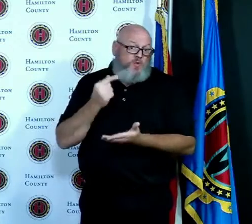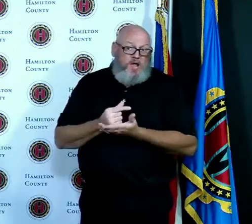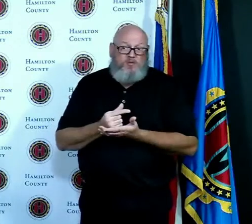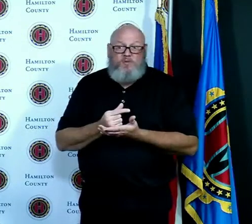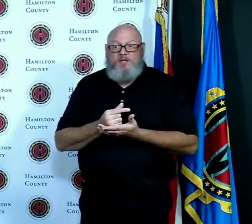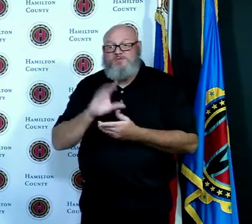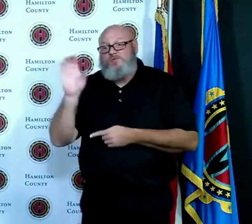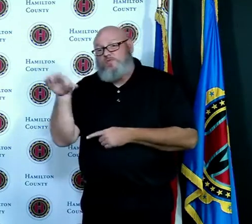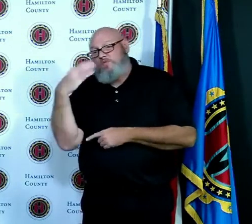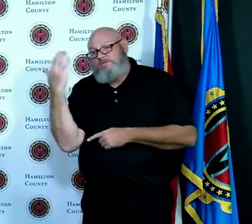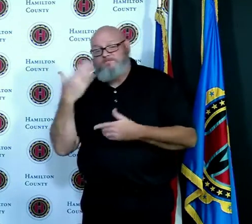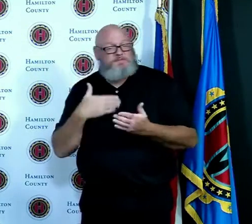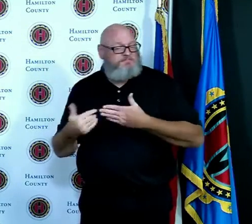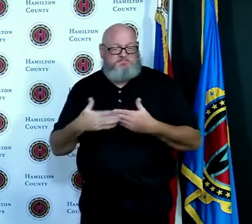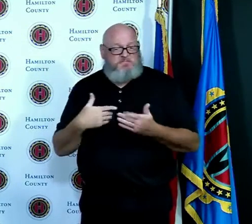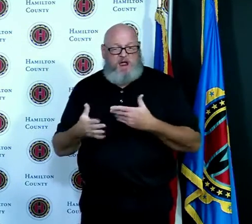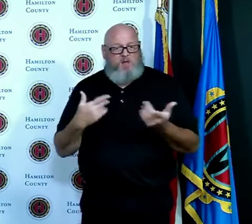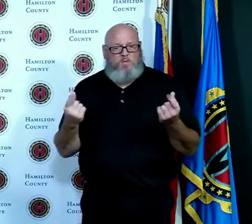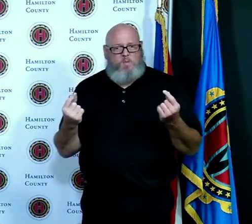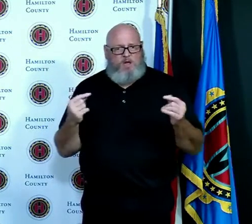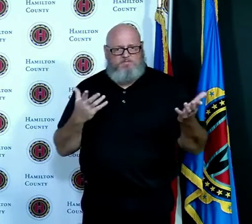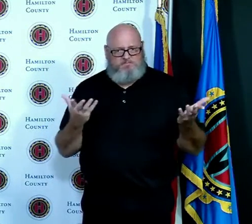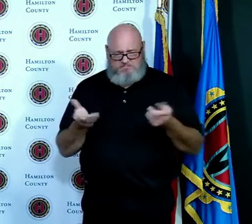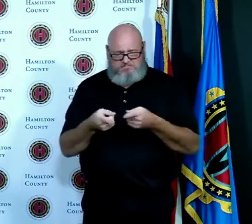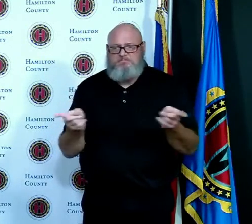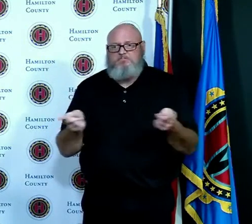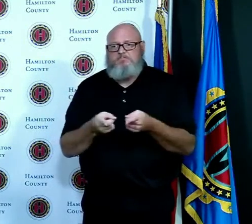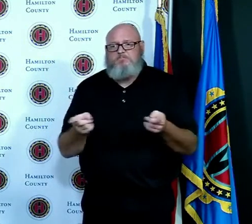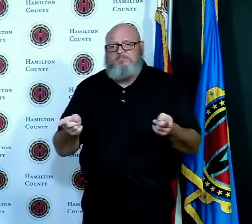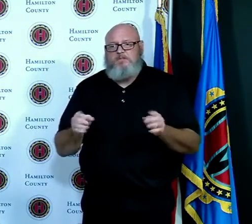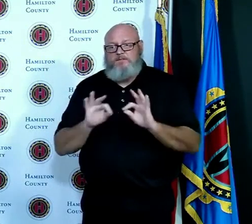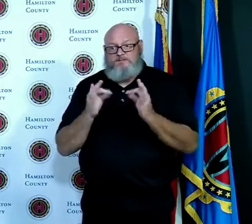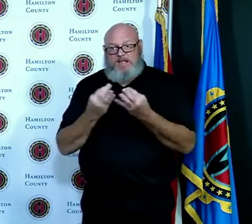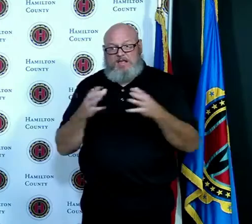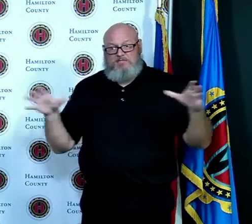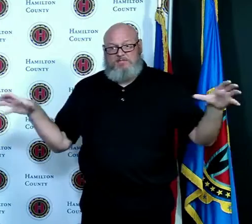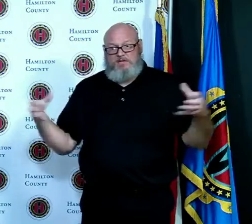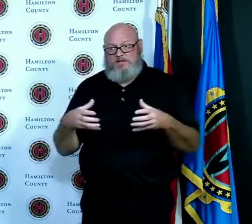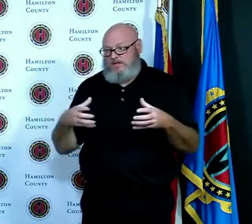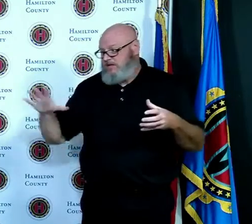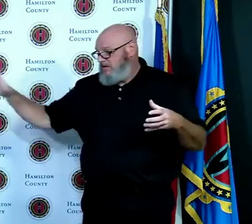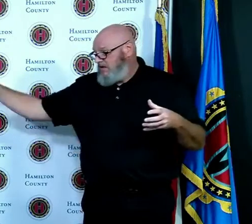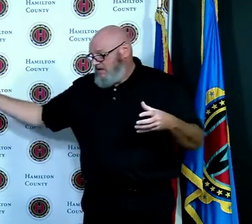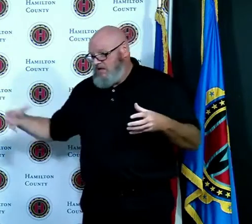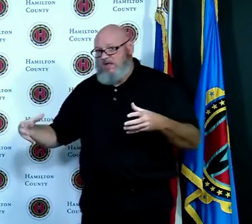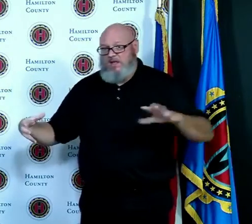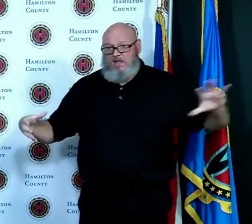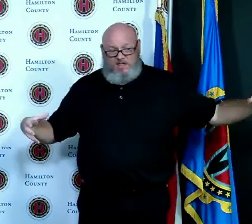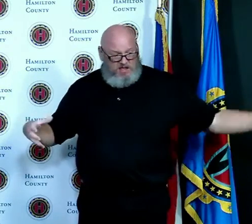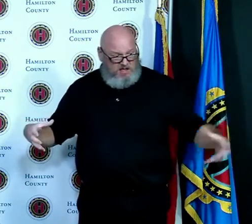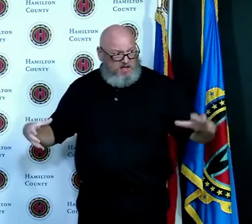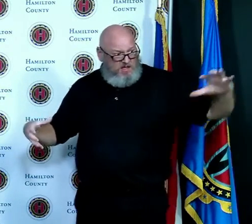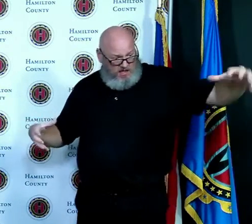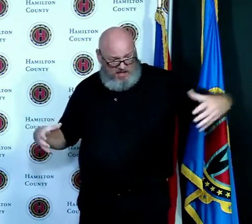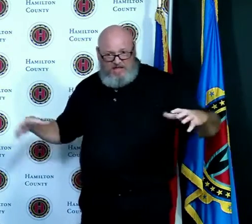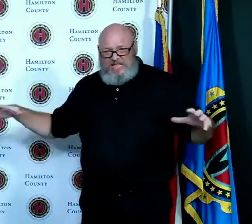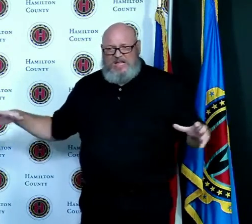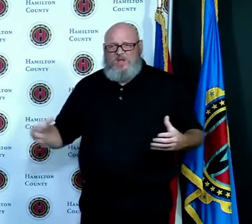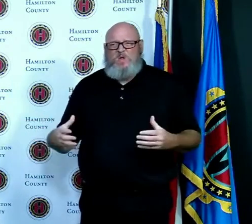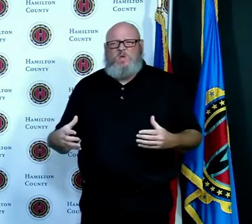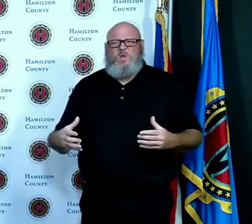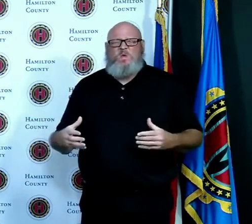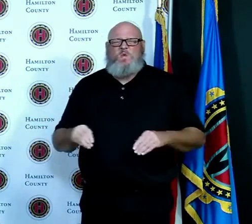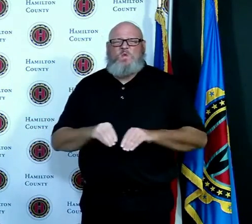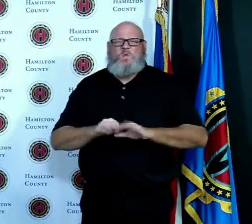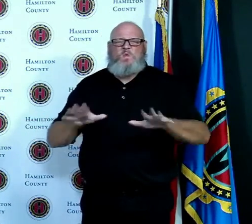other families in. So, as we see cases, I'll say, explode in Hamilton County, if you're putting families